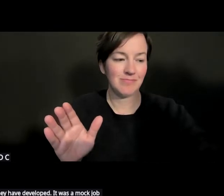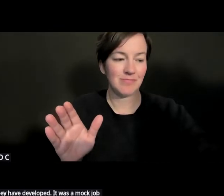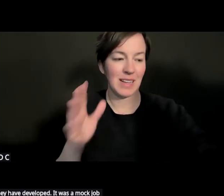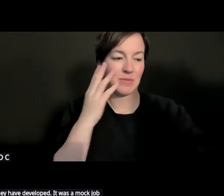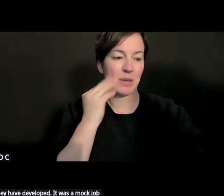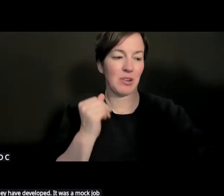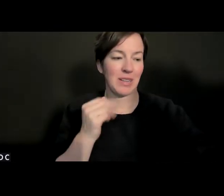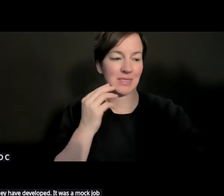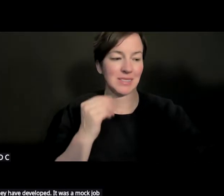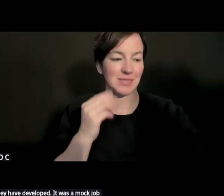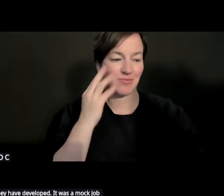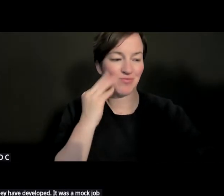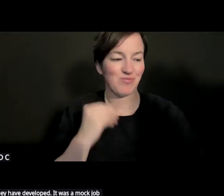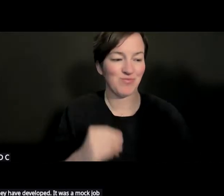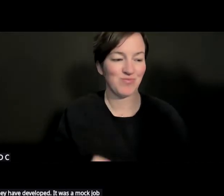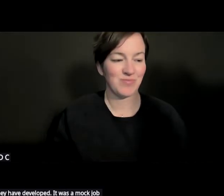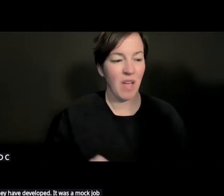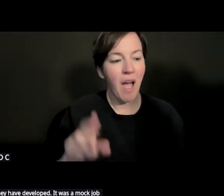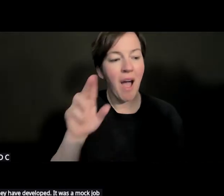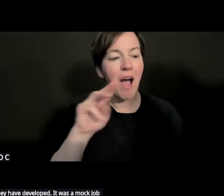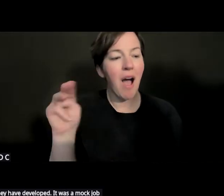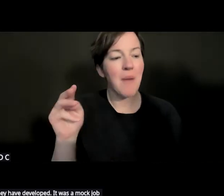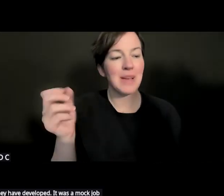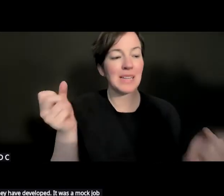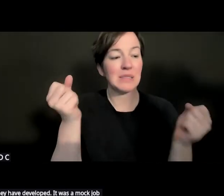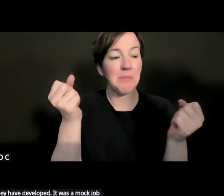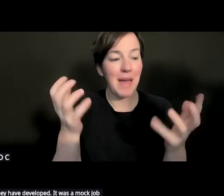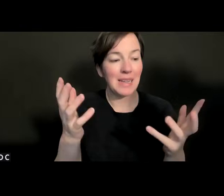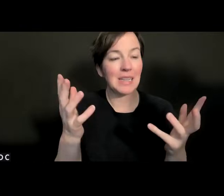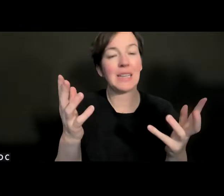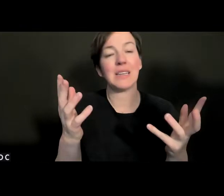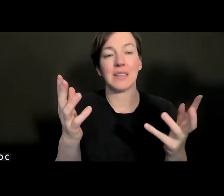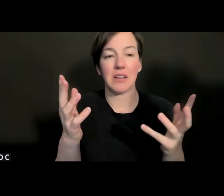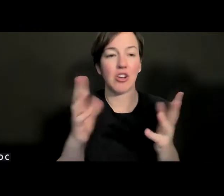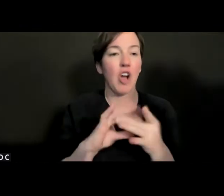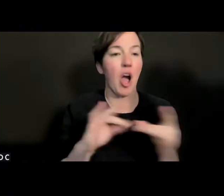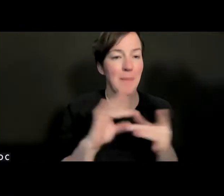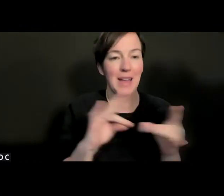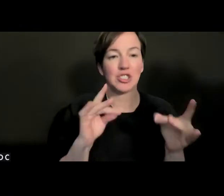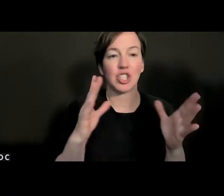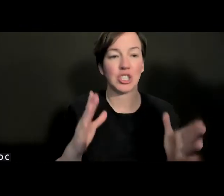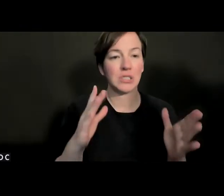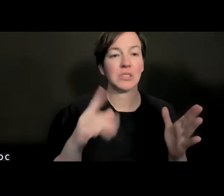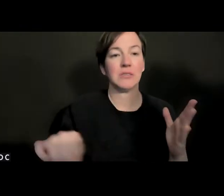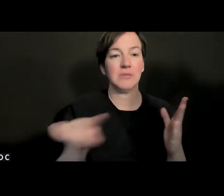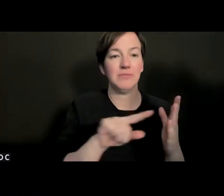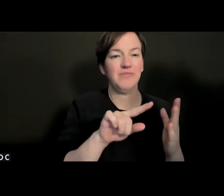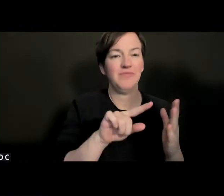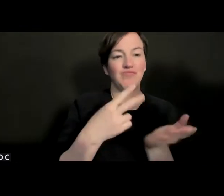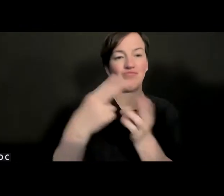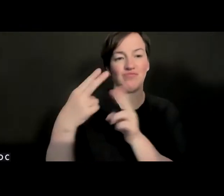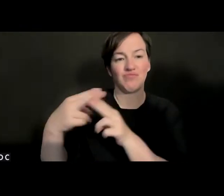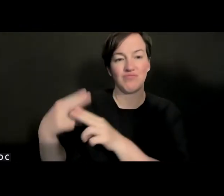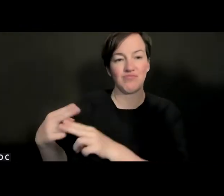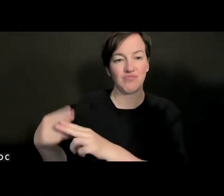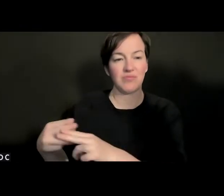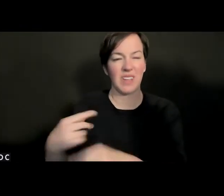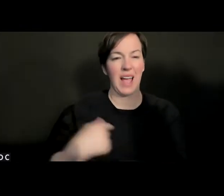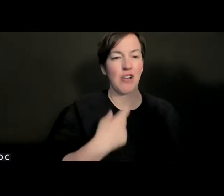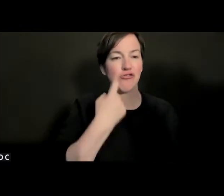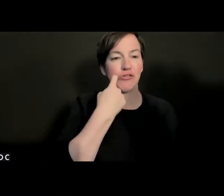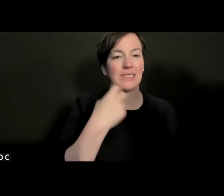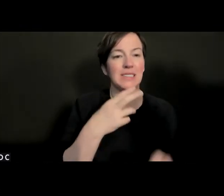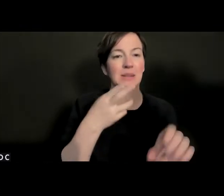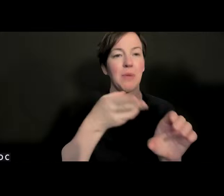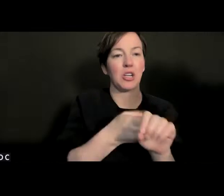experience. As many of the commenters tonight have referenced, I recently